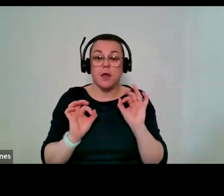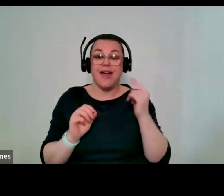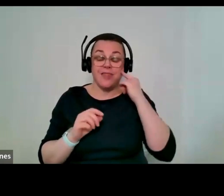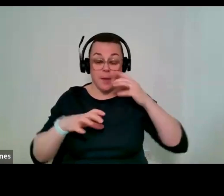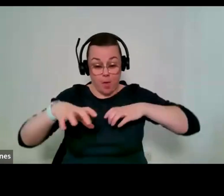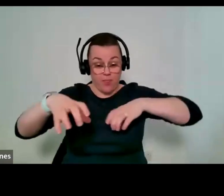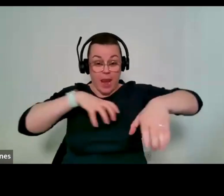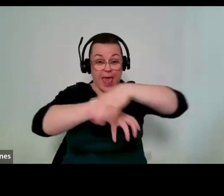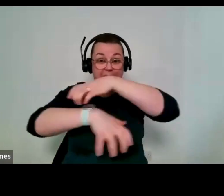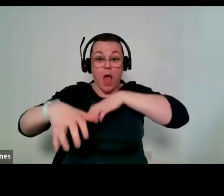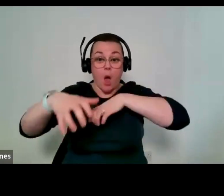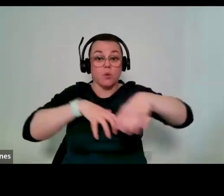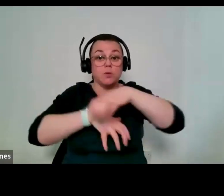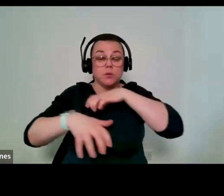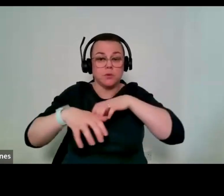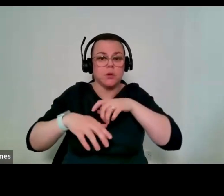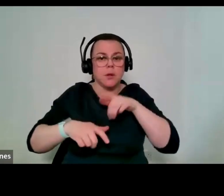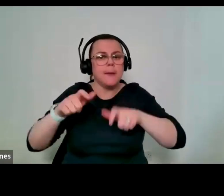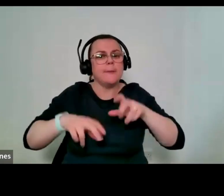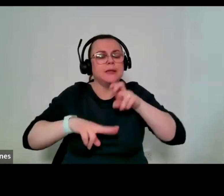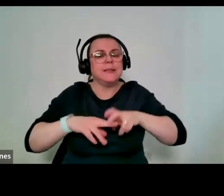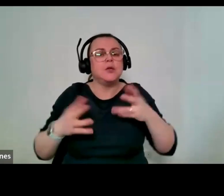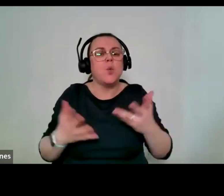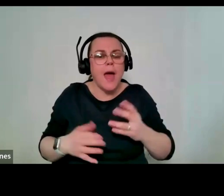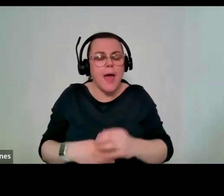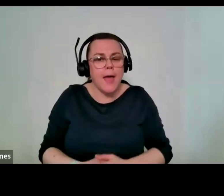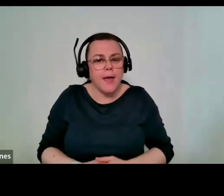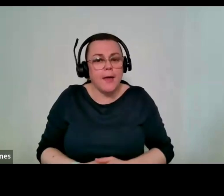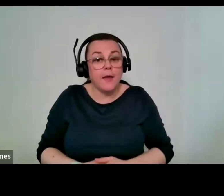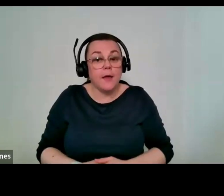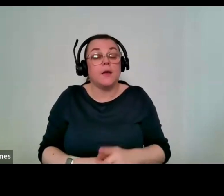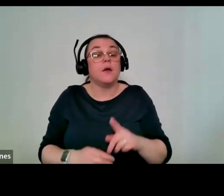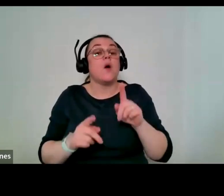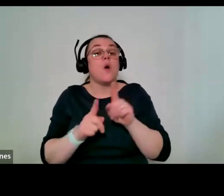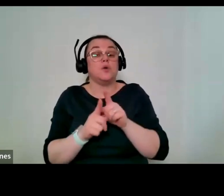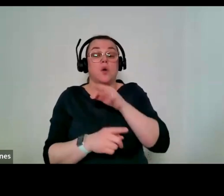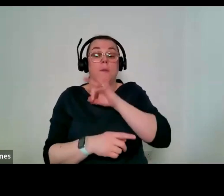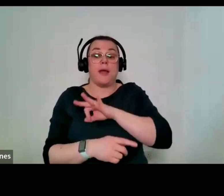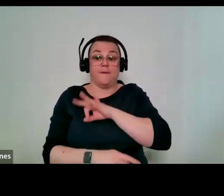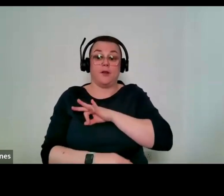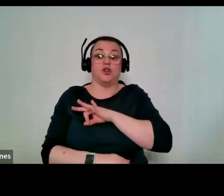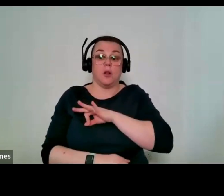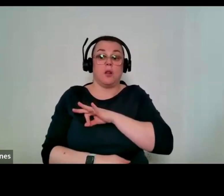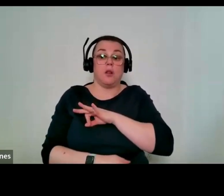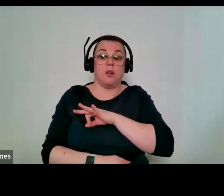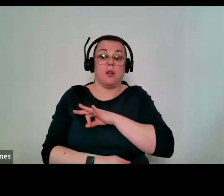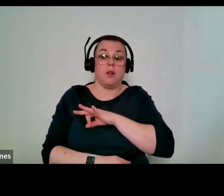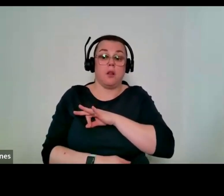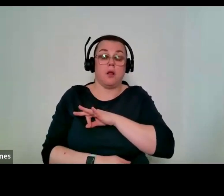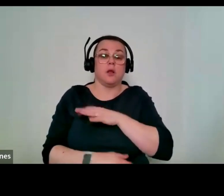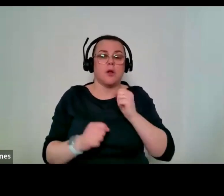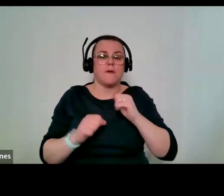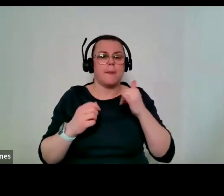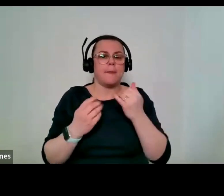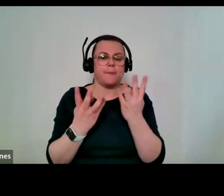of where people are sitting. And it's always more beneficial to have a horseshoe or a